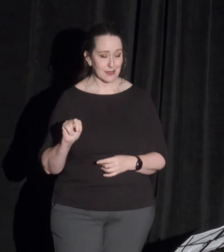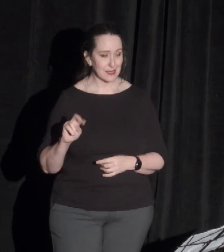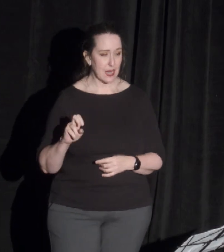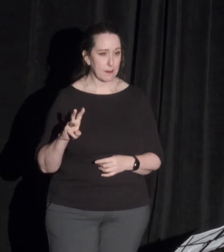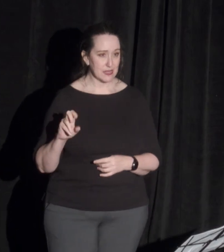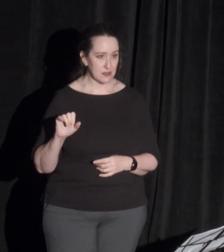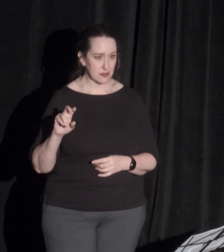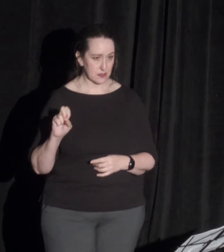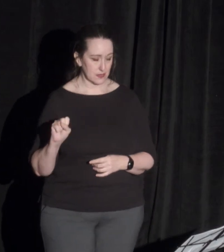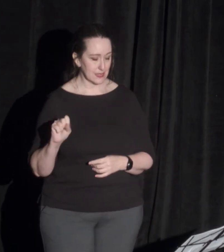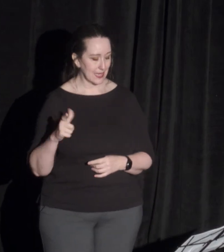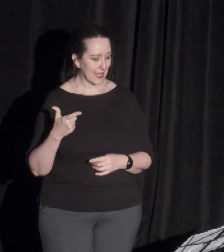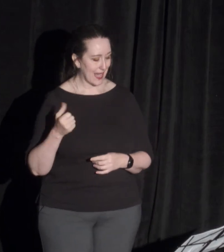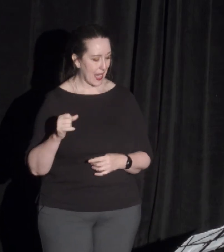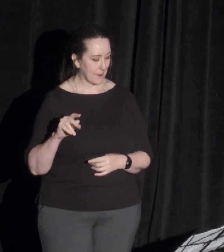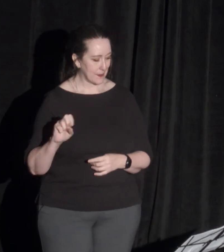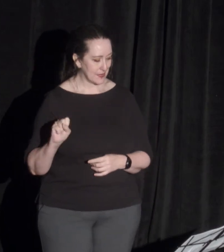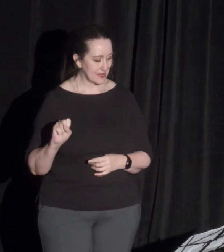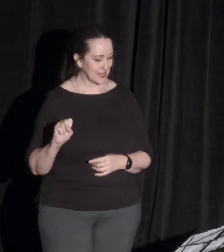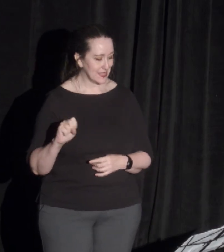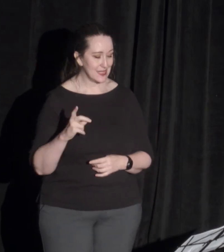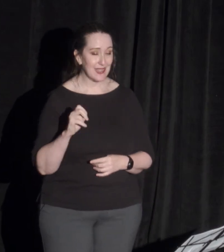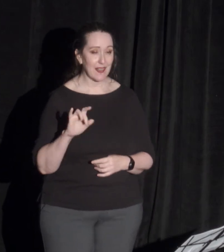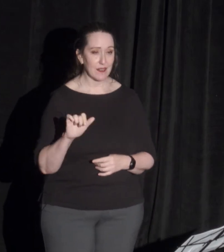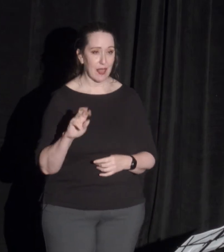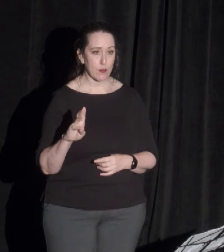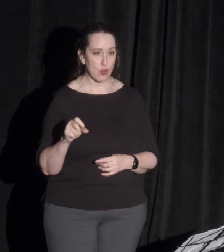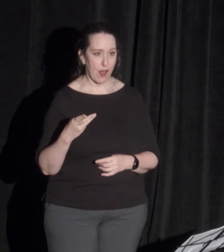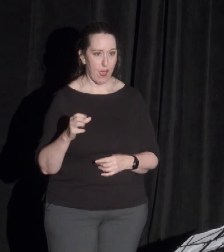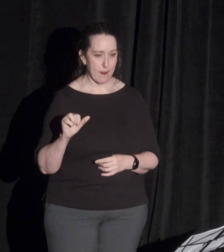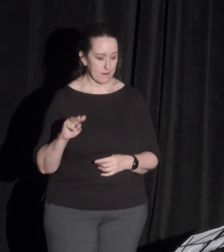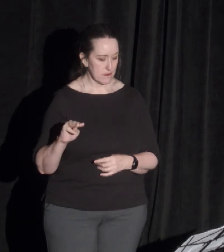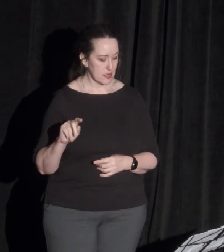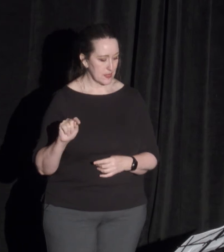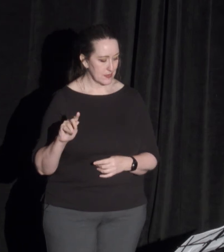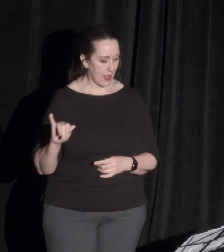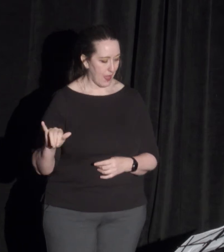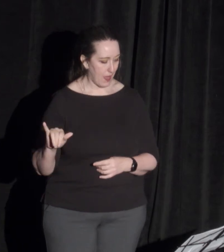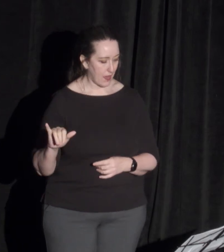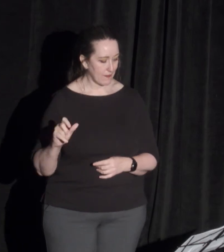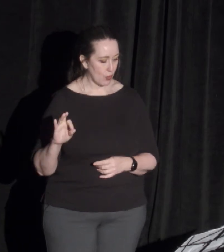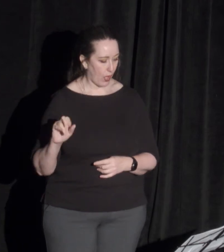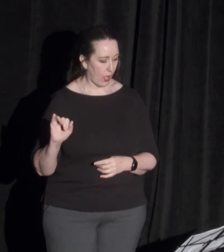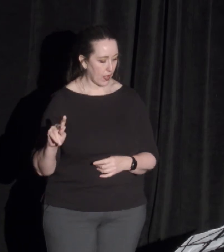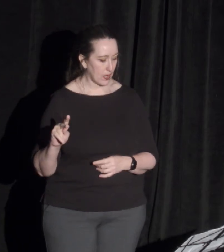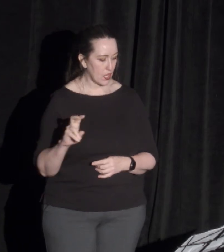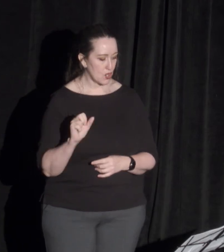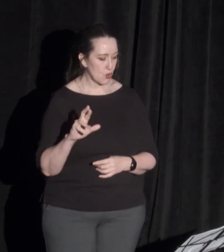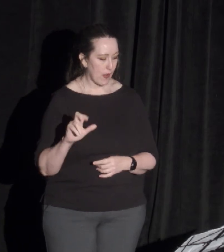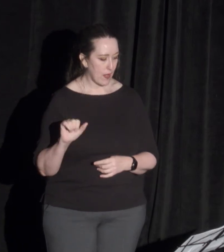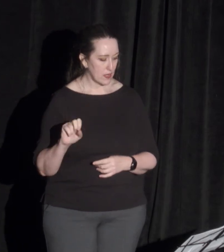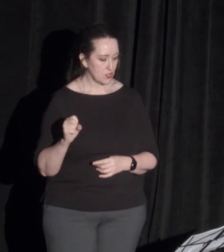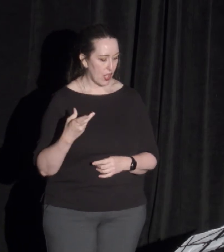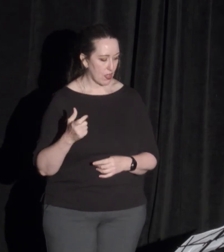by Daniel Abraham, Ty Frank, and Narain Shankar, directed by Breck